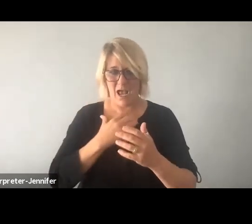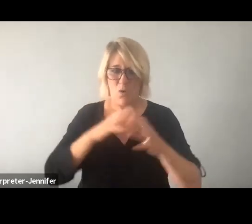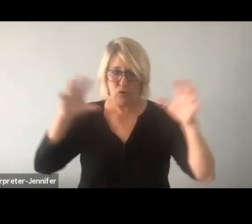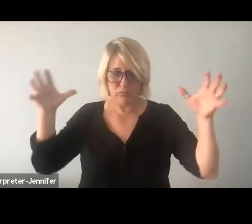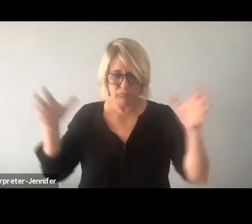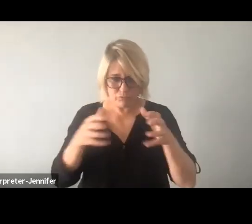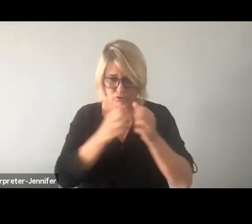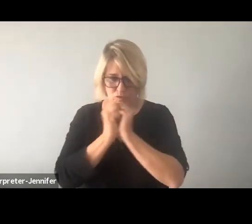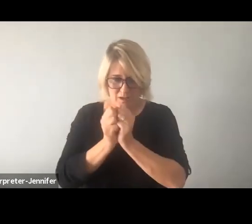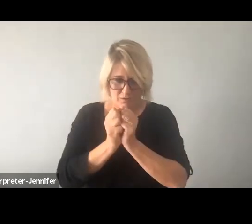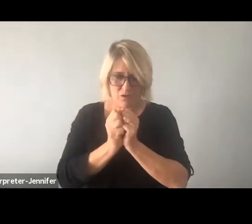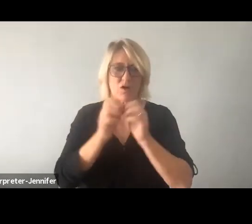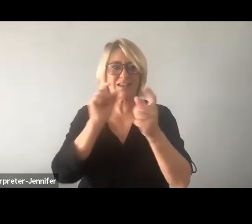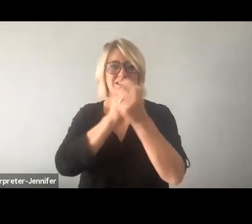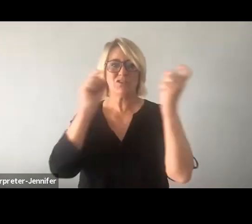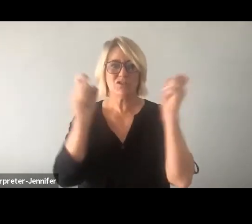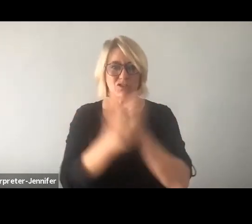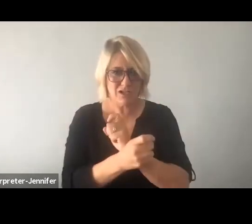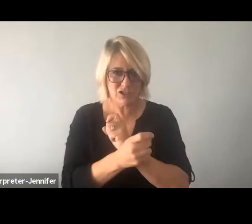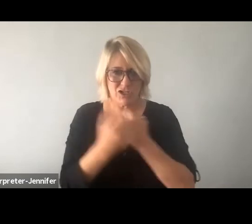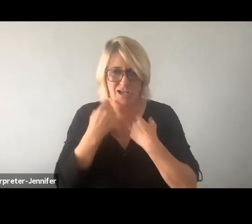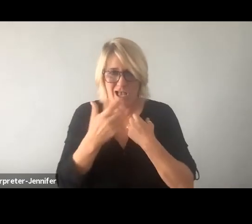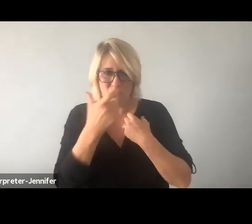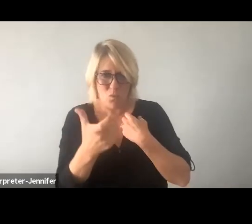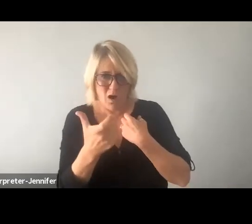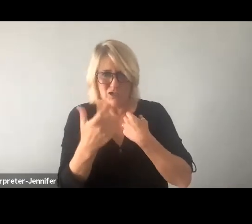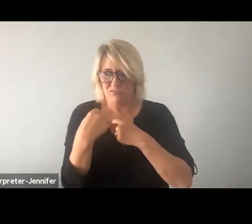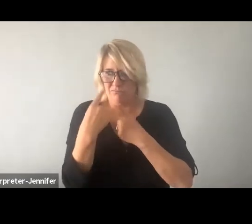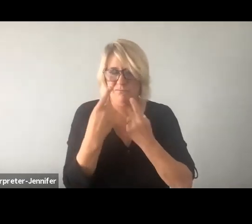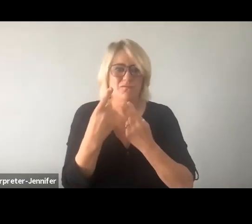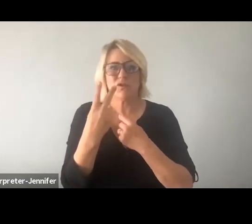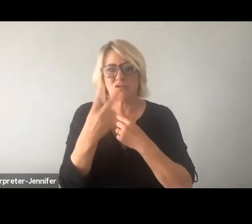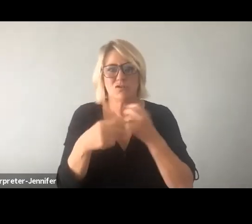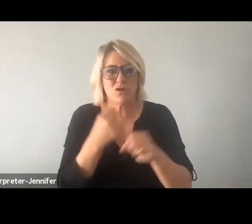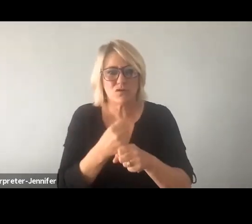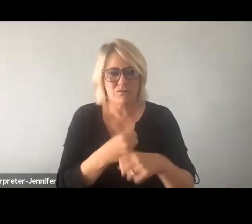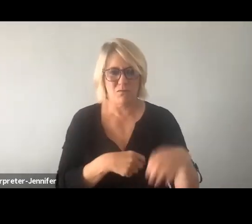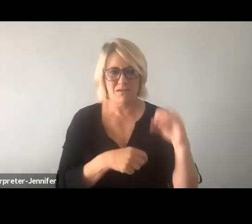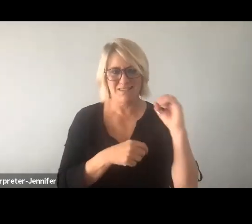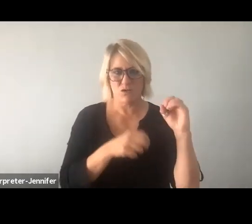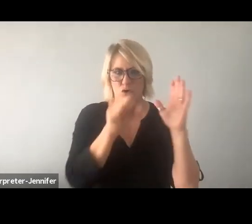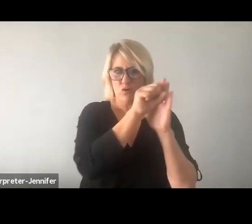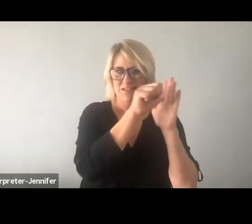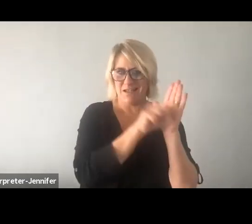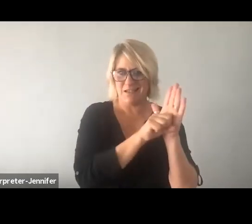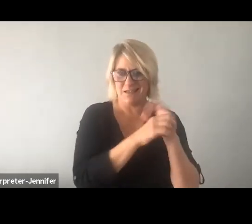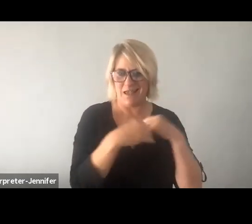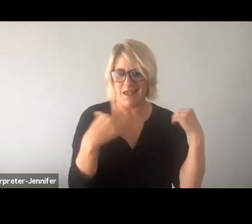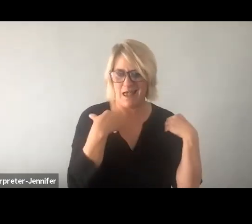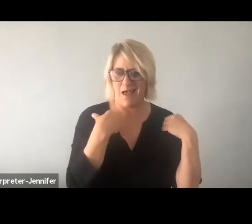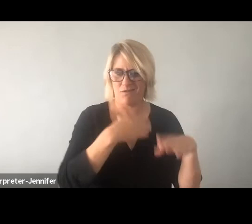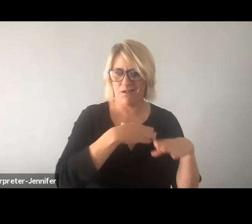difference. I've watched just closely over the last several years, going from 0 states that have